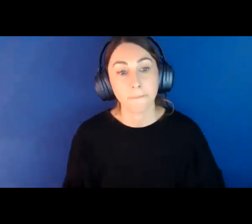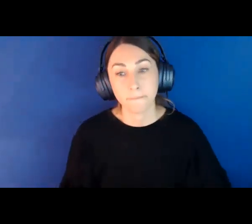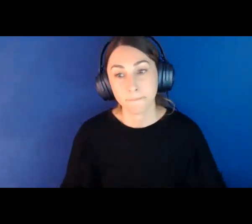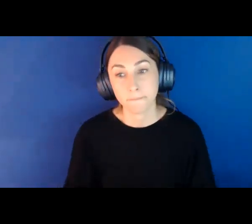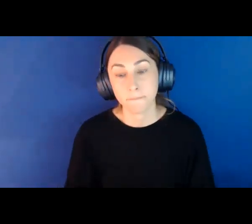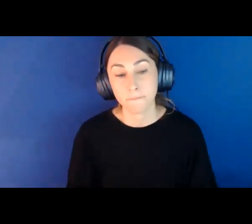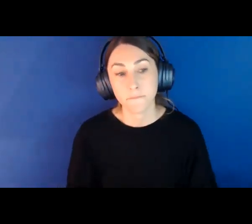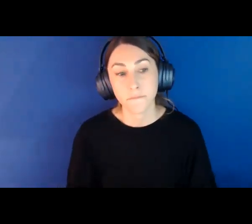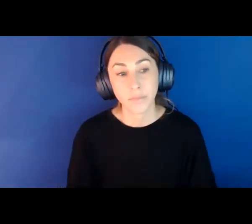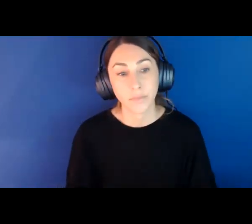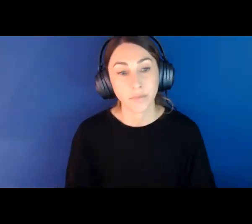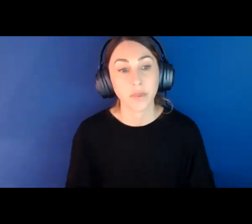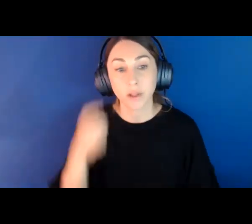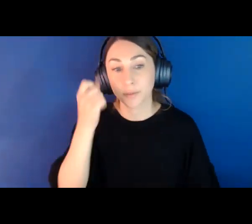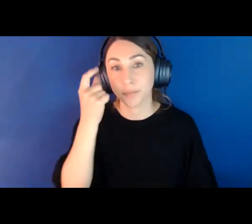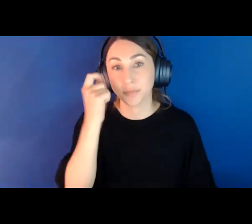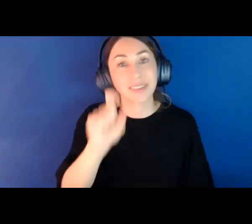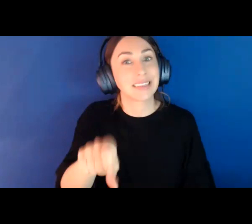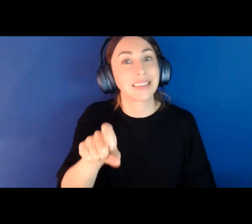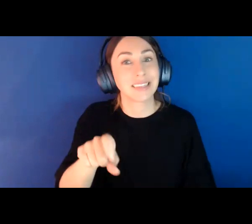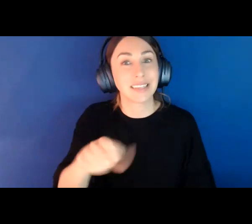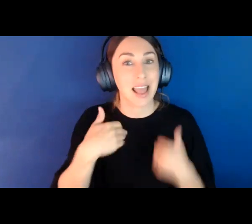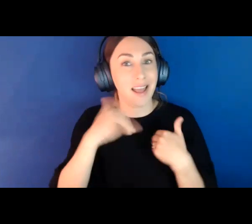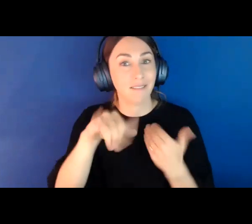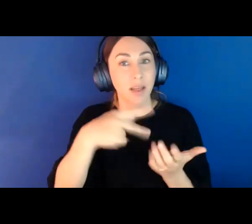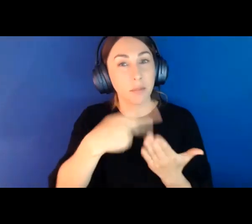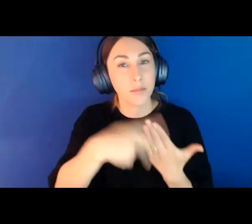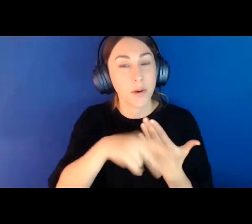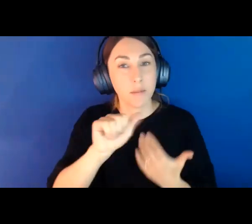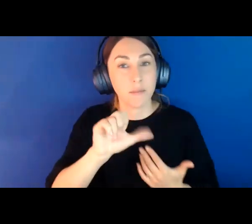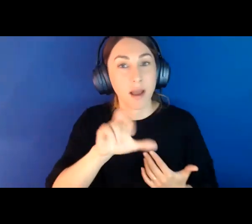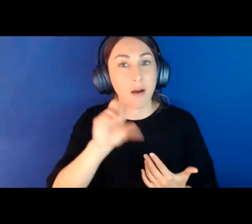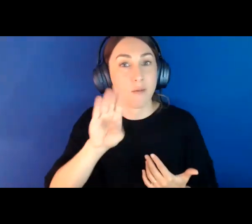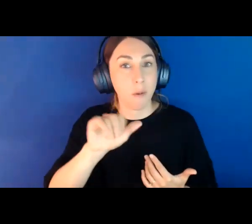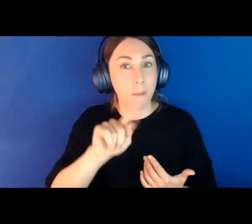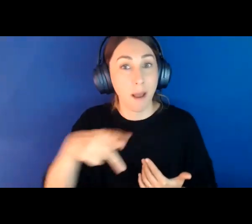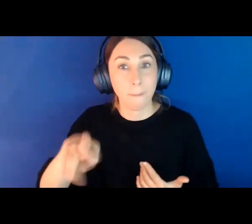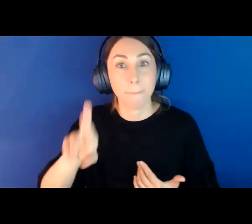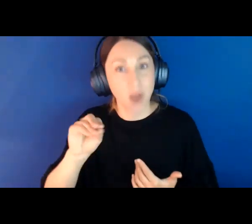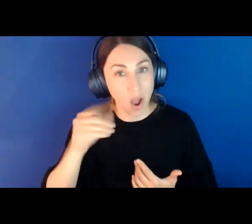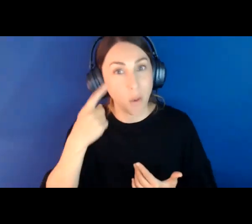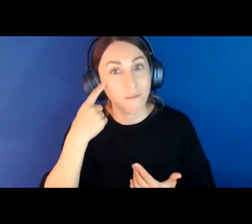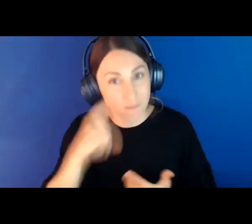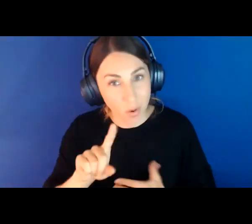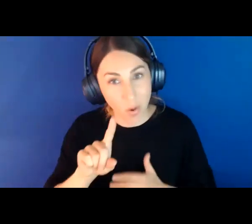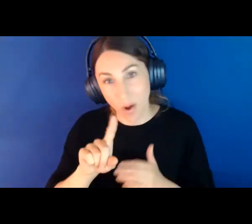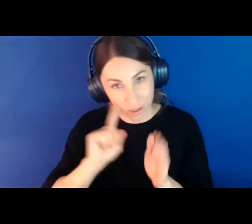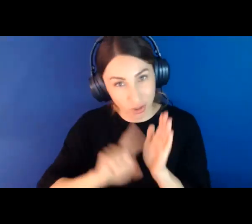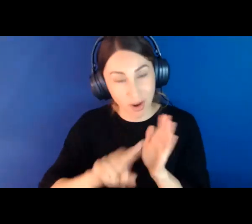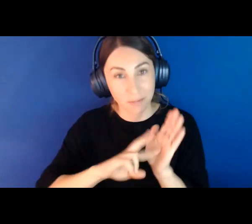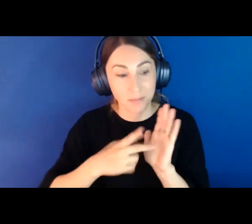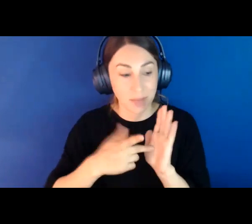again that you will need Acrobat Pro in order to run an accessibility check, so there is a cost to